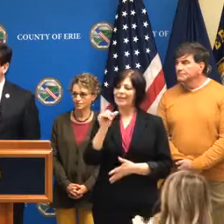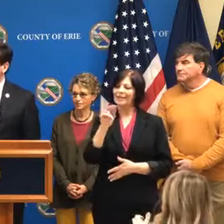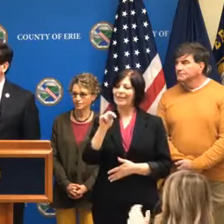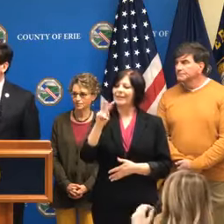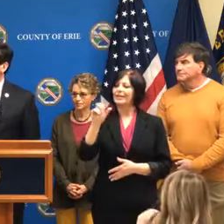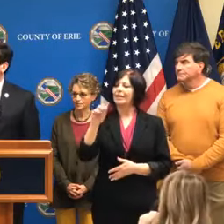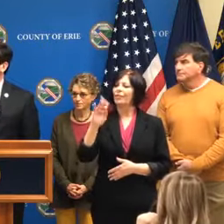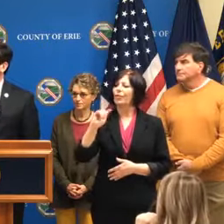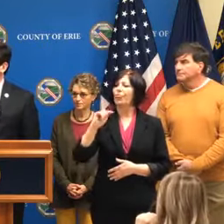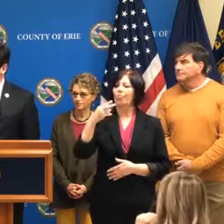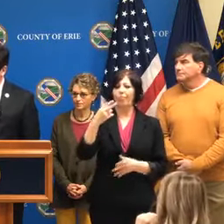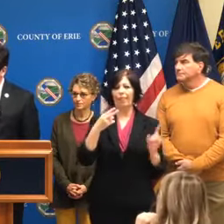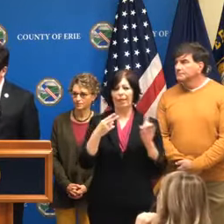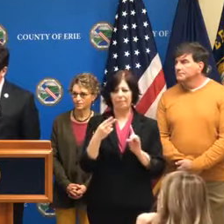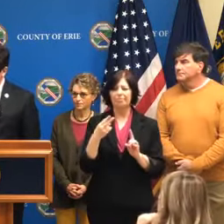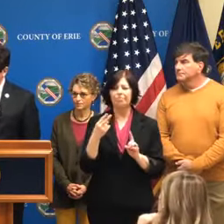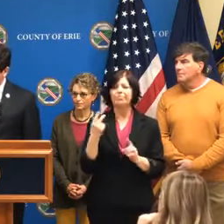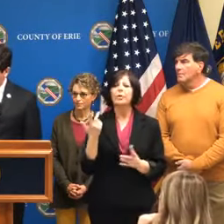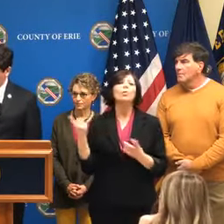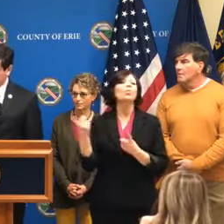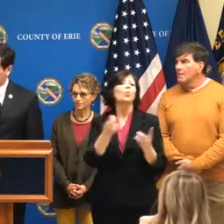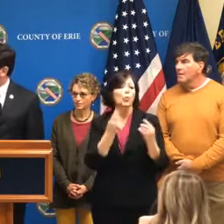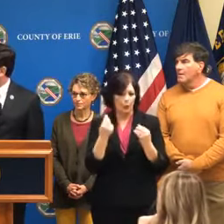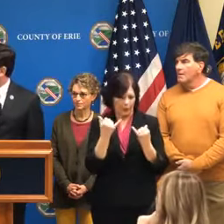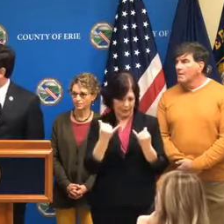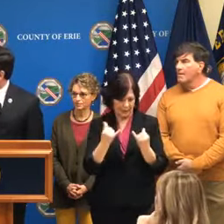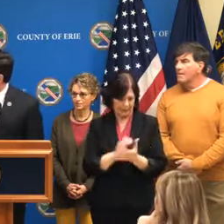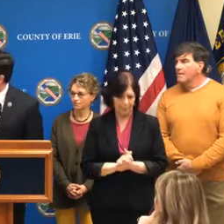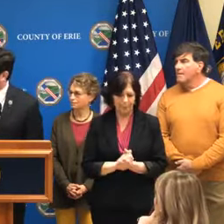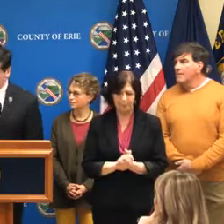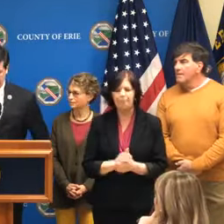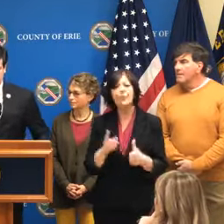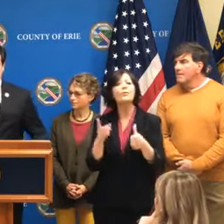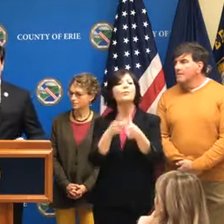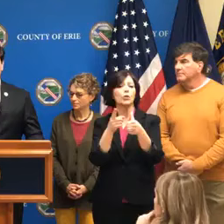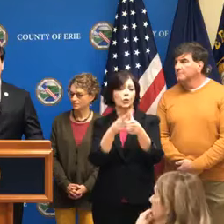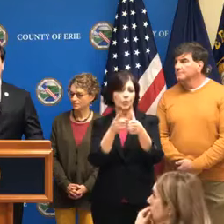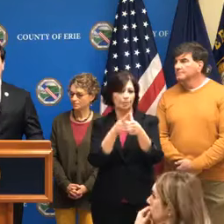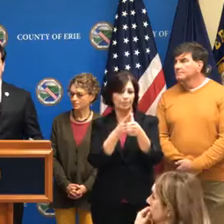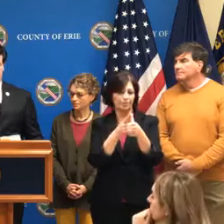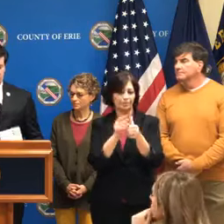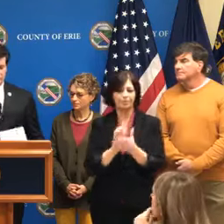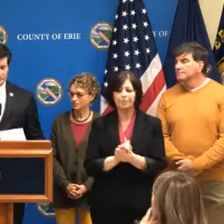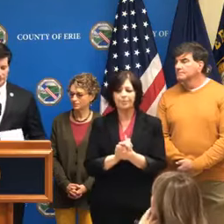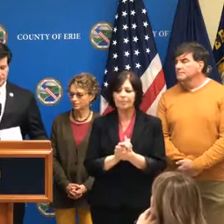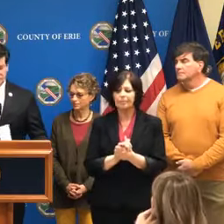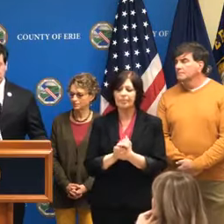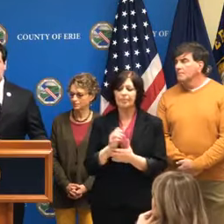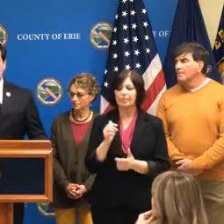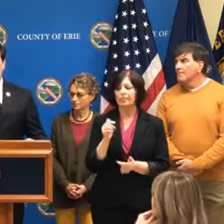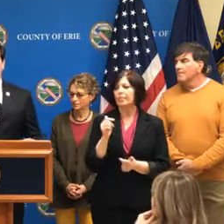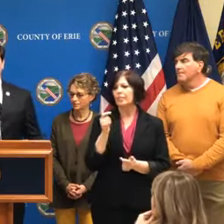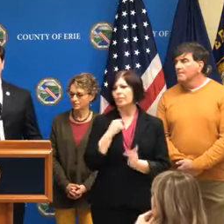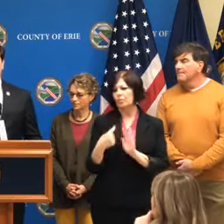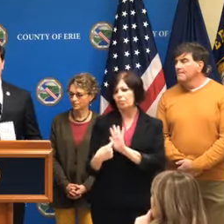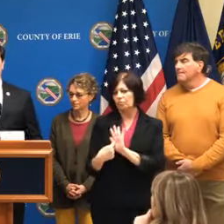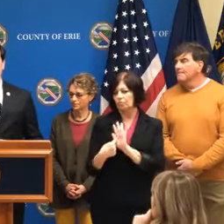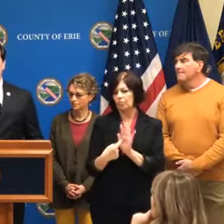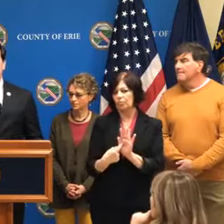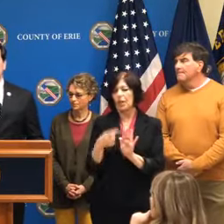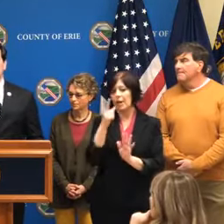Neverth, and some of the other actions that we're taking today. First off, as noted and has previously been shown,